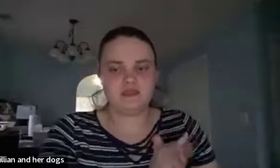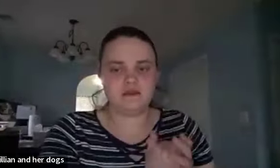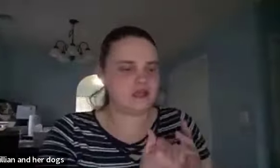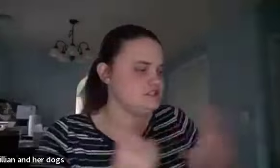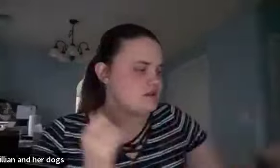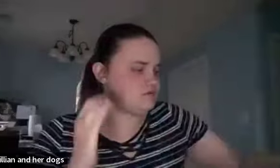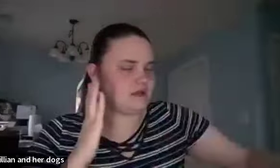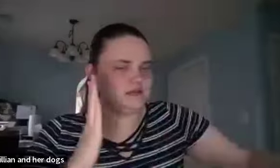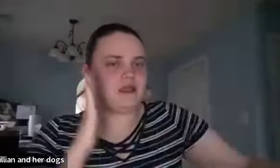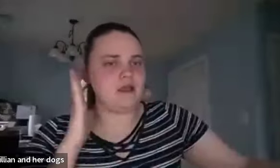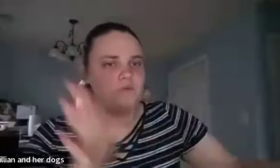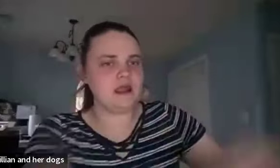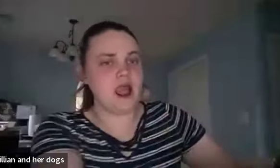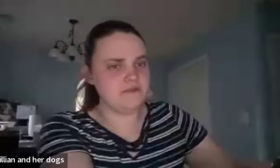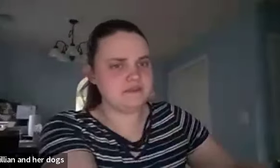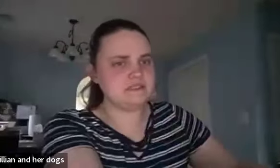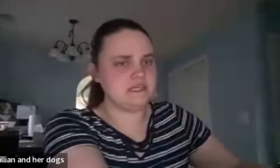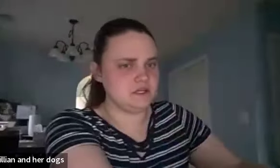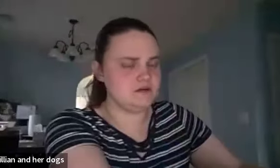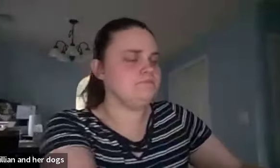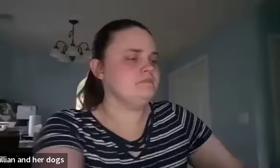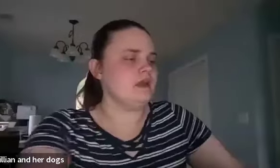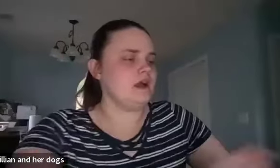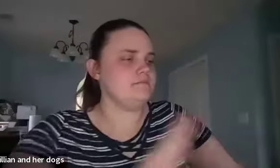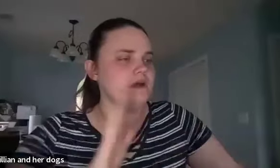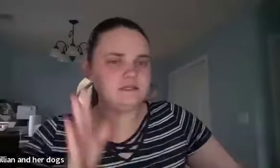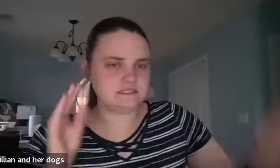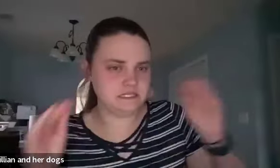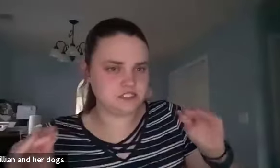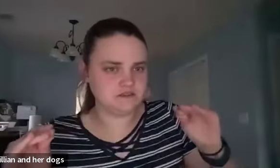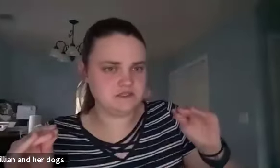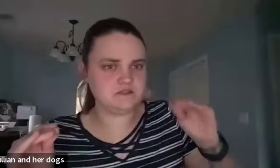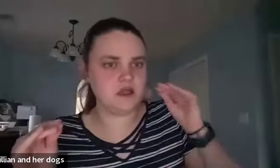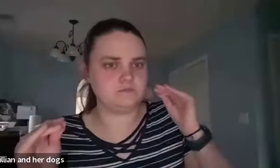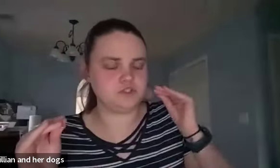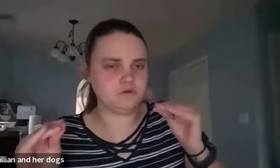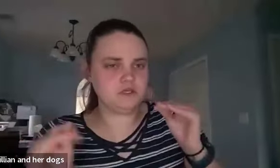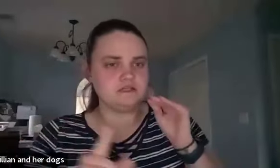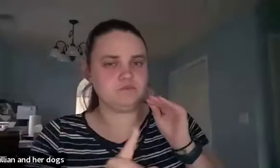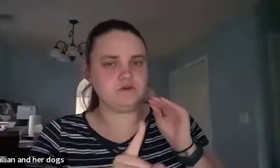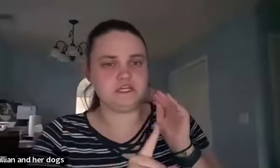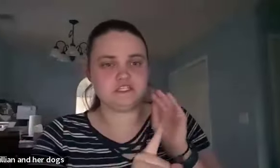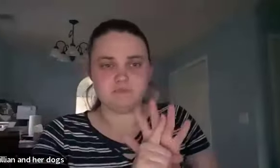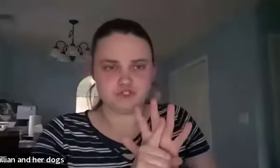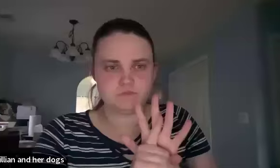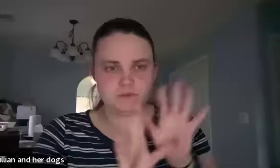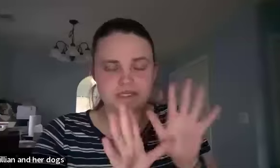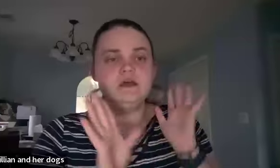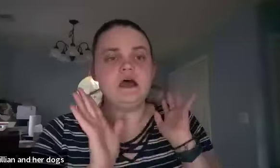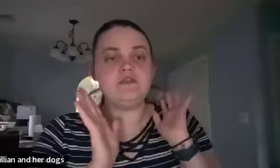And actually that reminded me, I want to add this here. I'm not teaching this. I'm showing you as more of an exposure moment. And